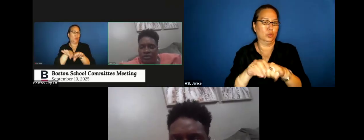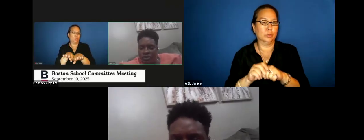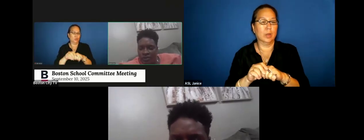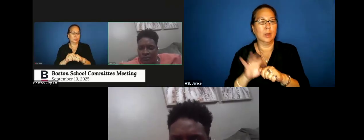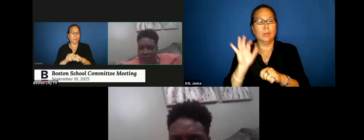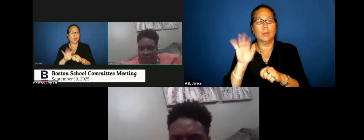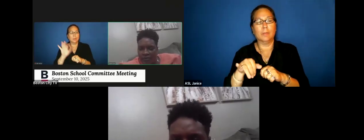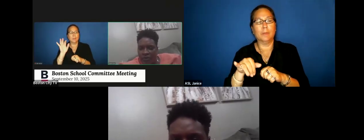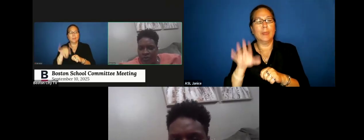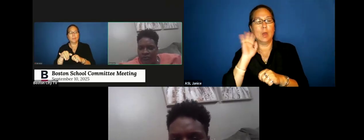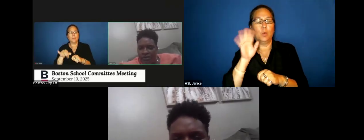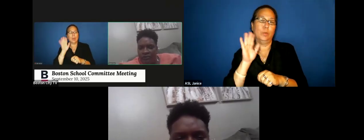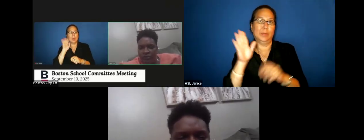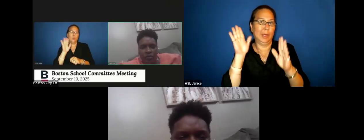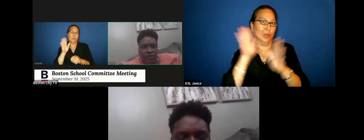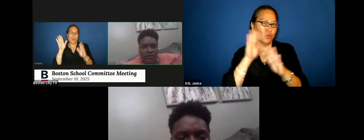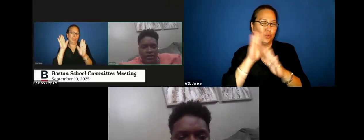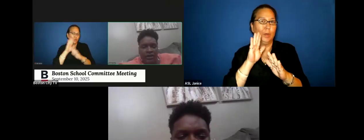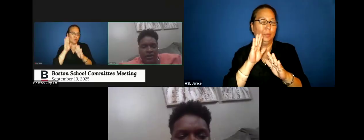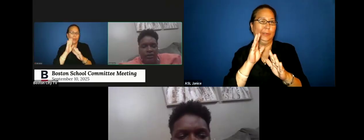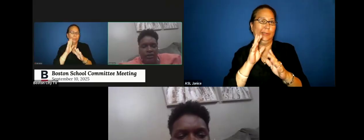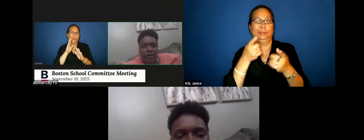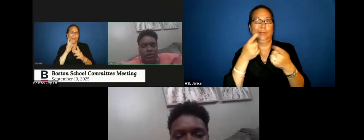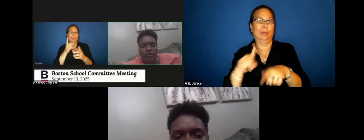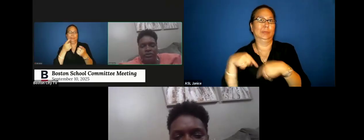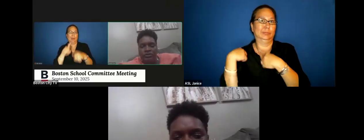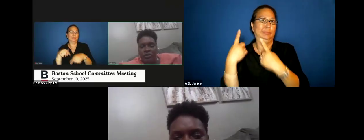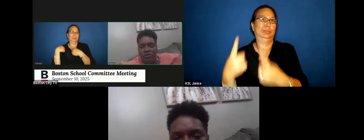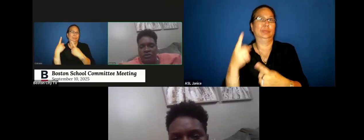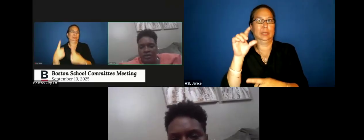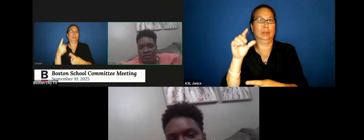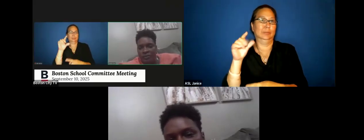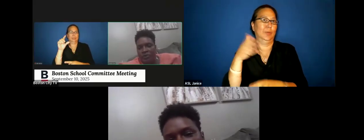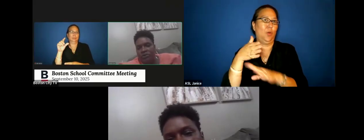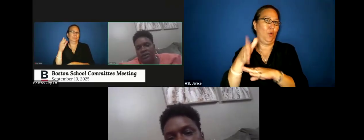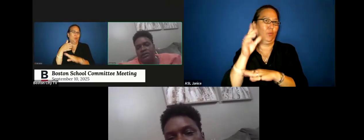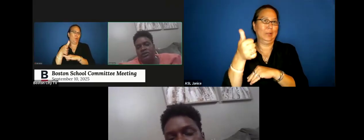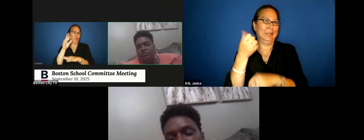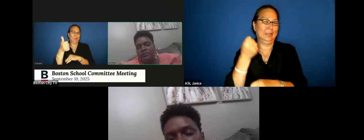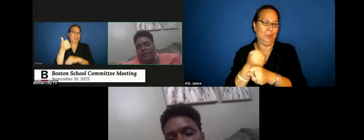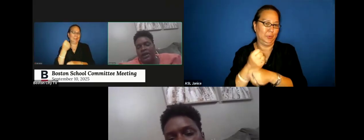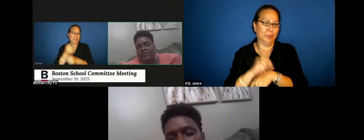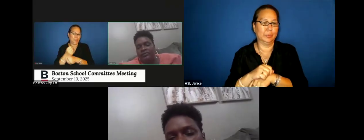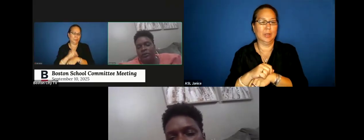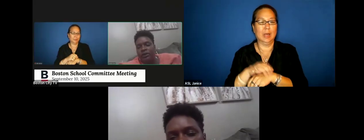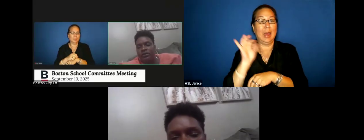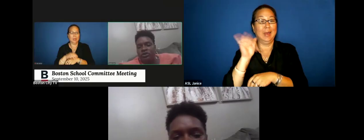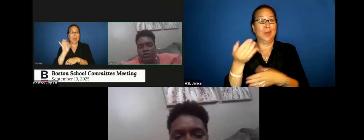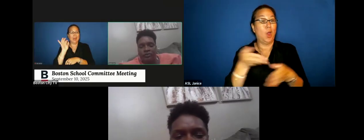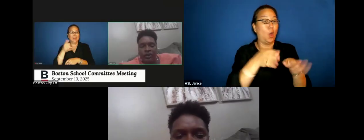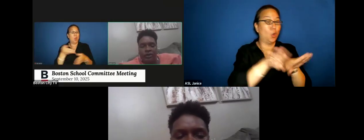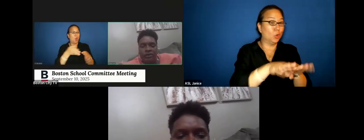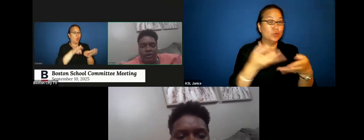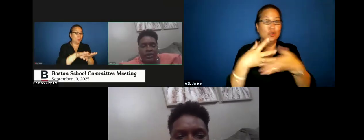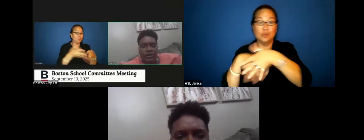into a troubling pattern we've seen for more than a decade. Closures and mergers that disproportionately disrupt the lives of low-income children